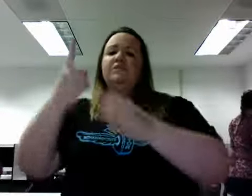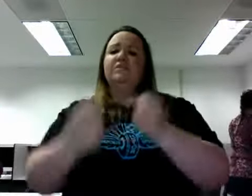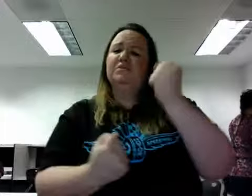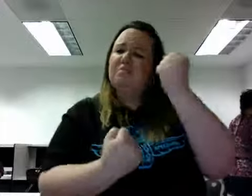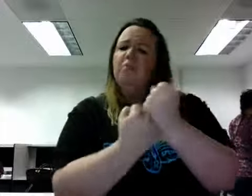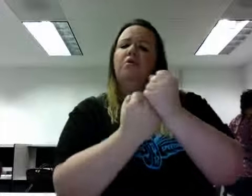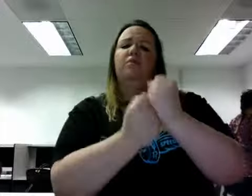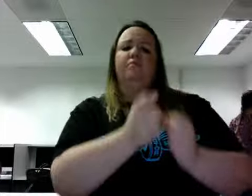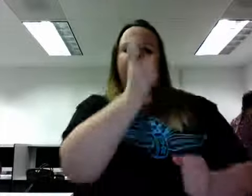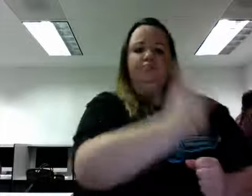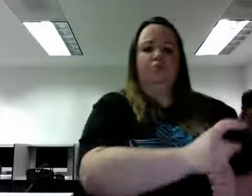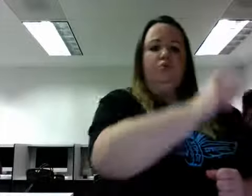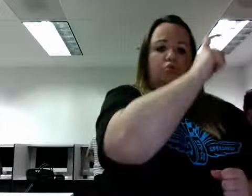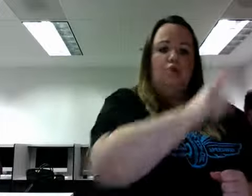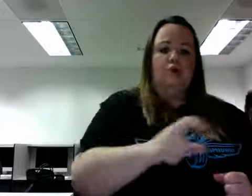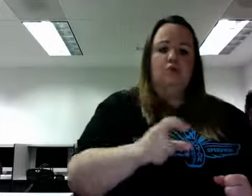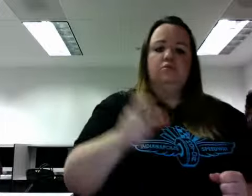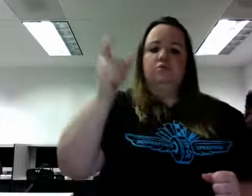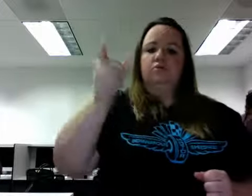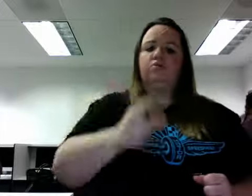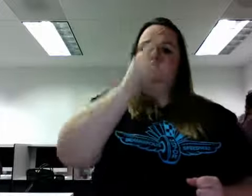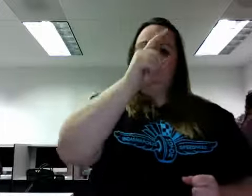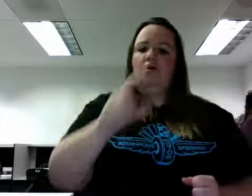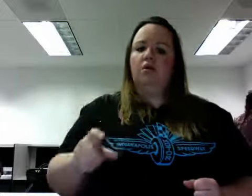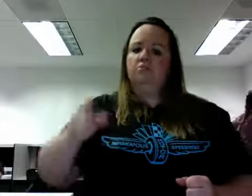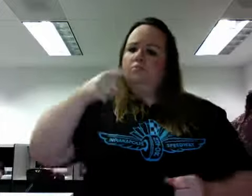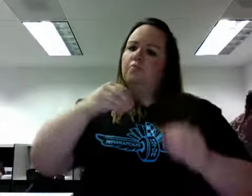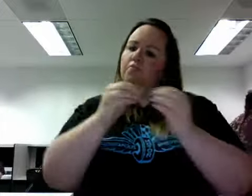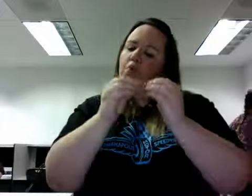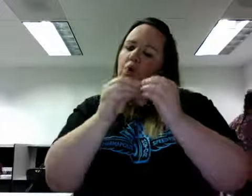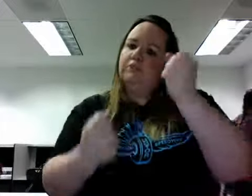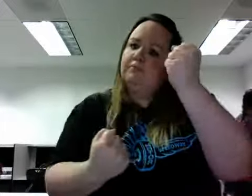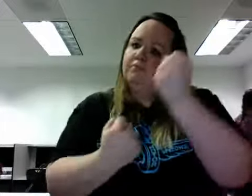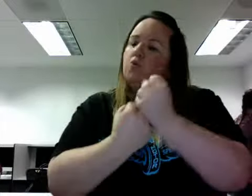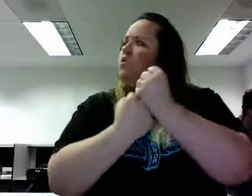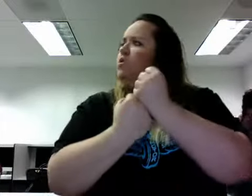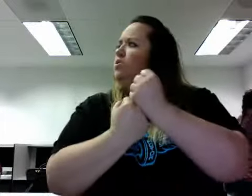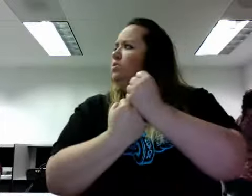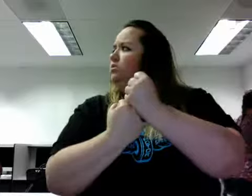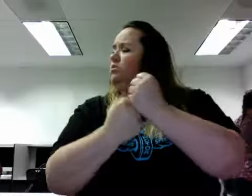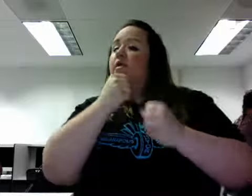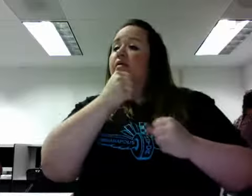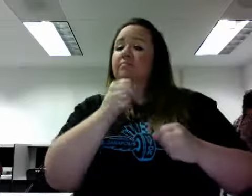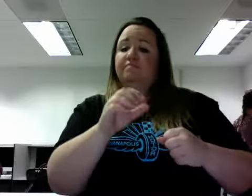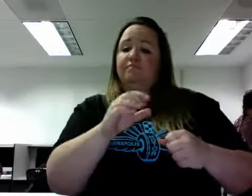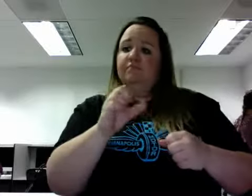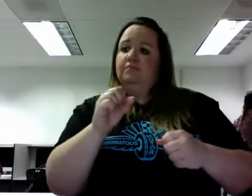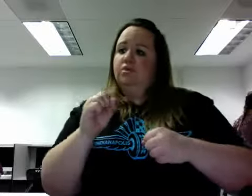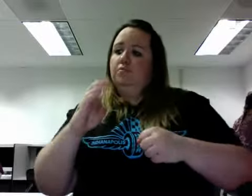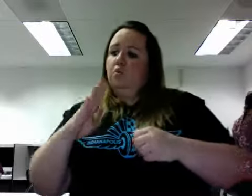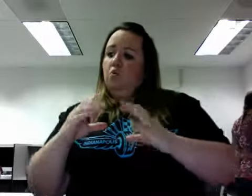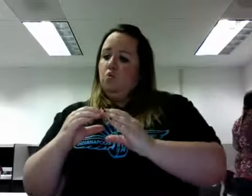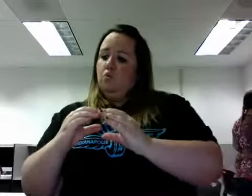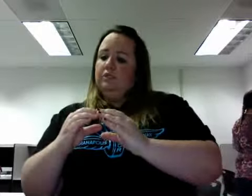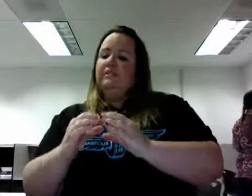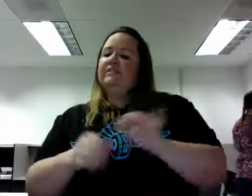light enough to stay standing, but strong enough to withstand a lot of pressure. This spongy bone does the same thing. It does the same thing.